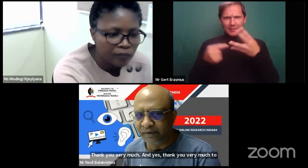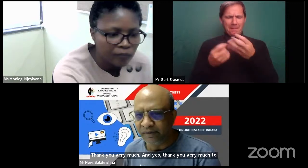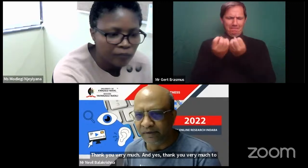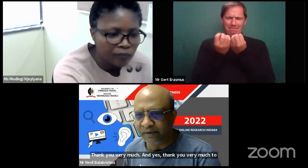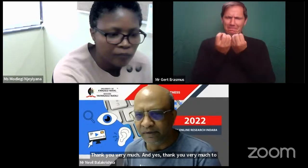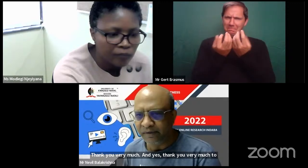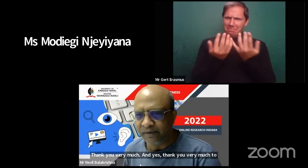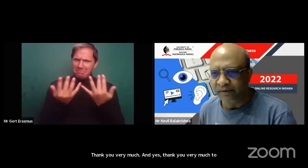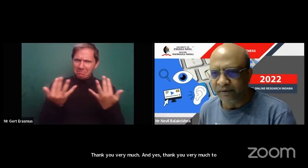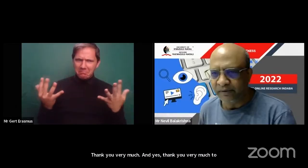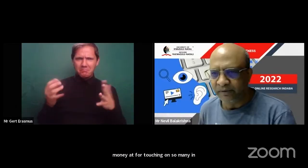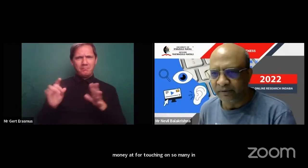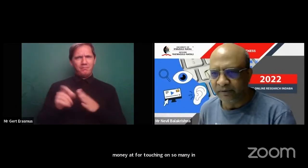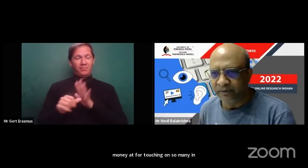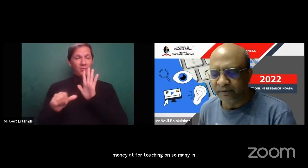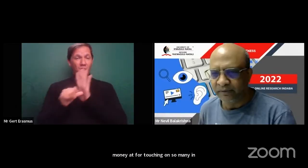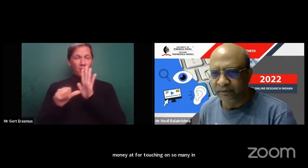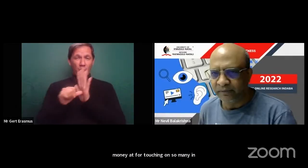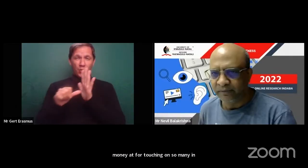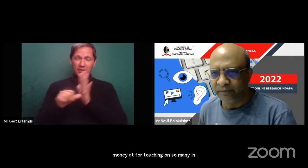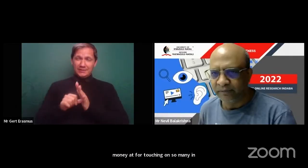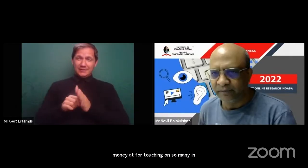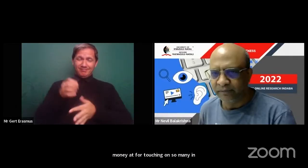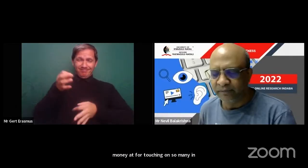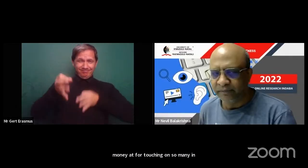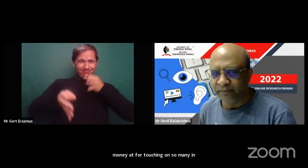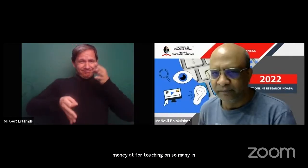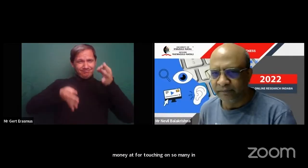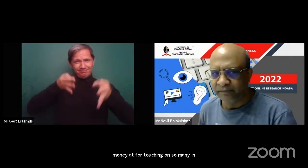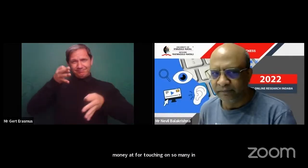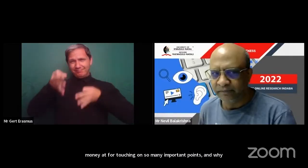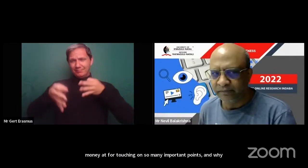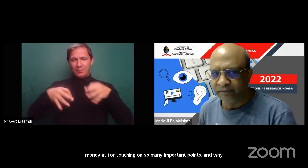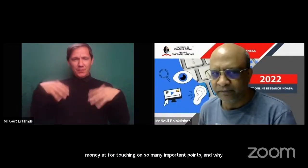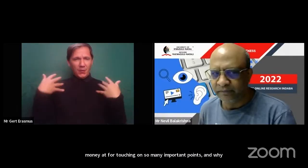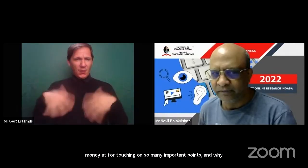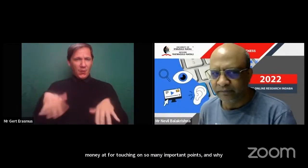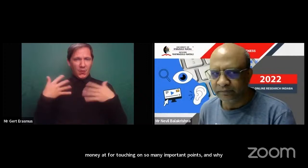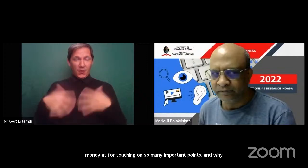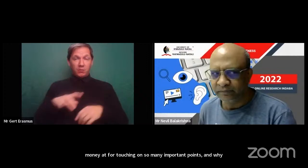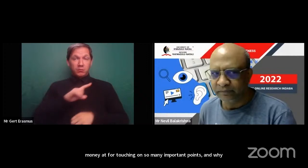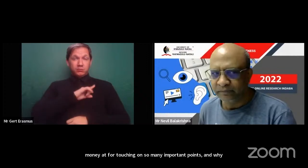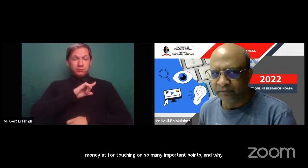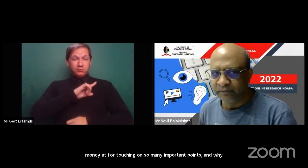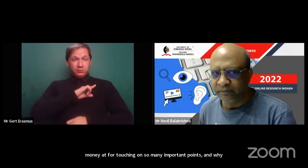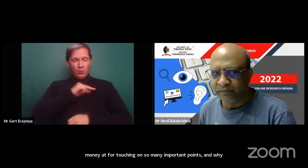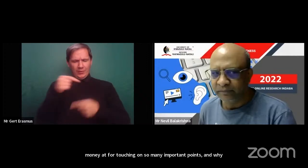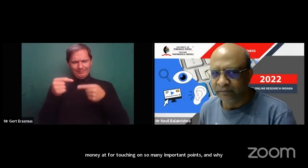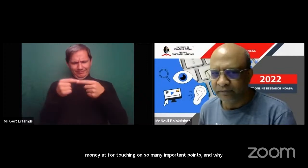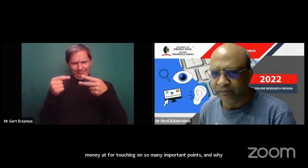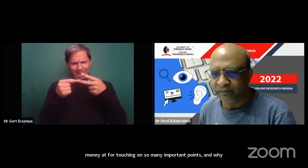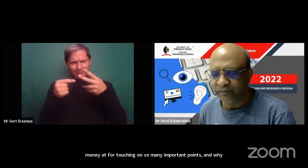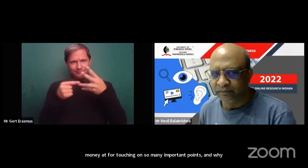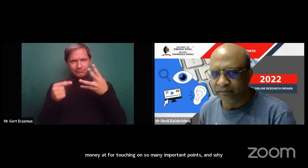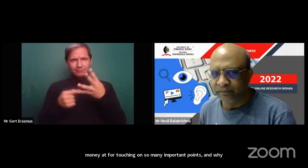many important points with regards to